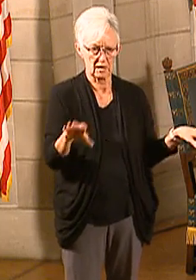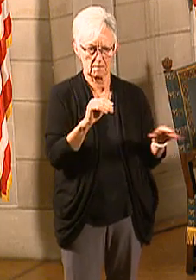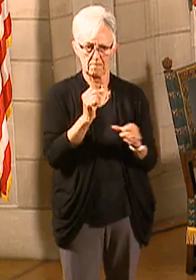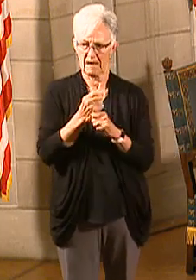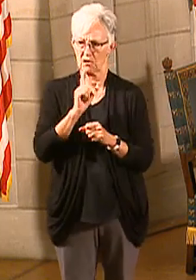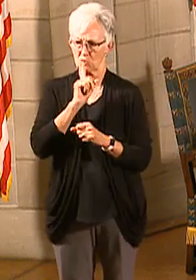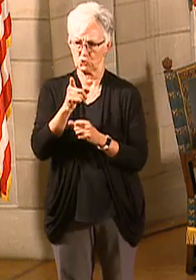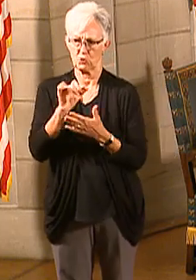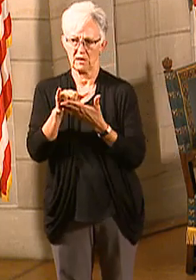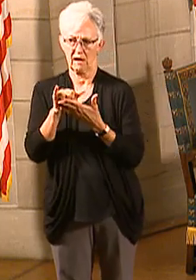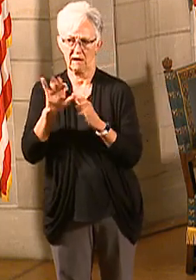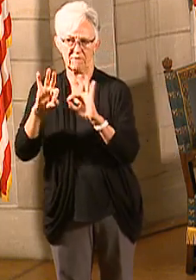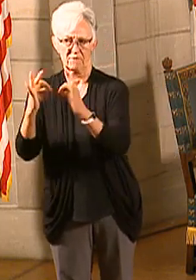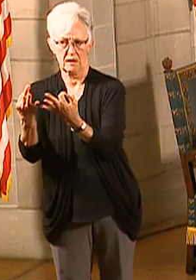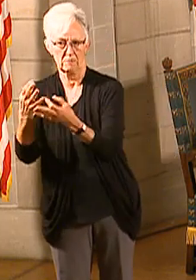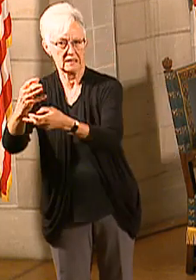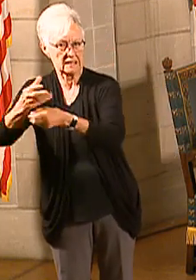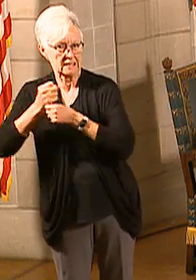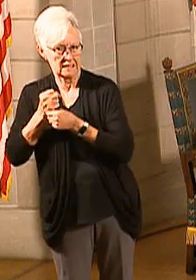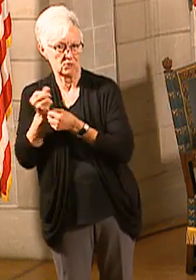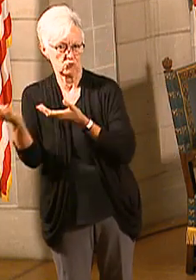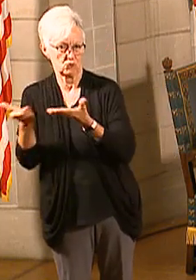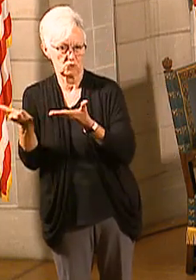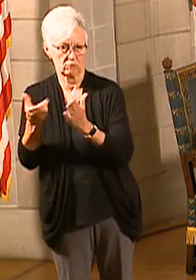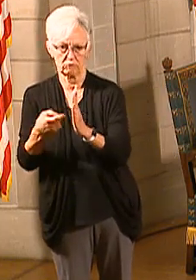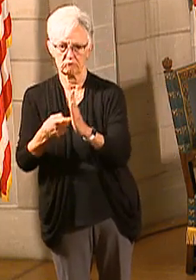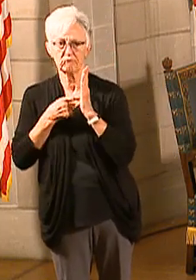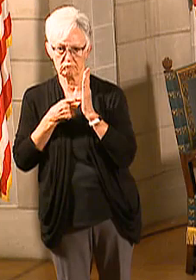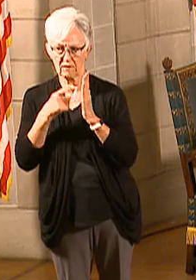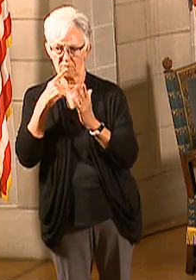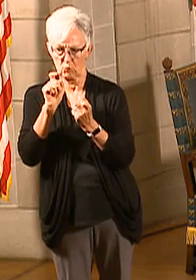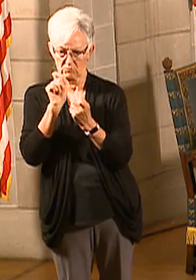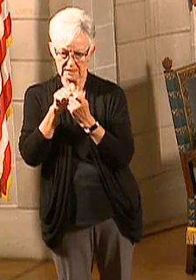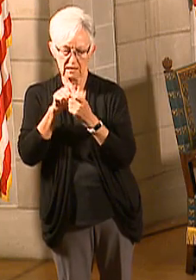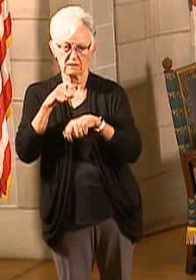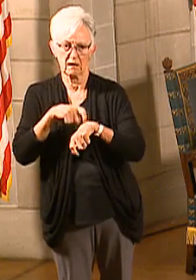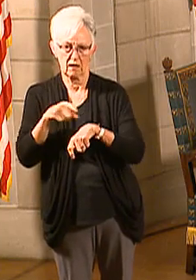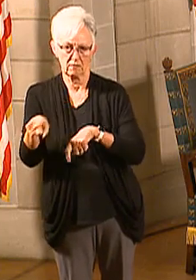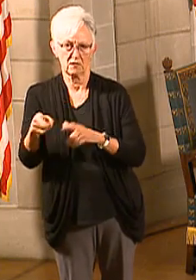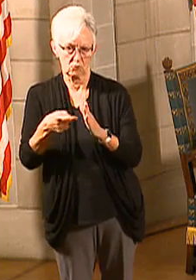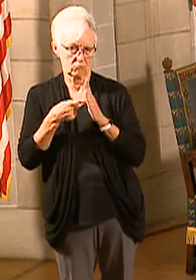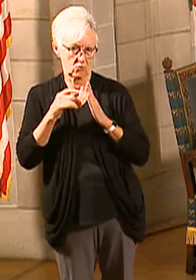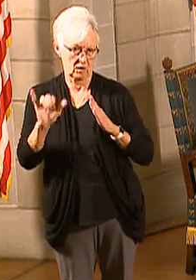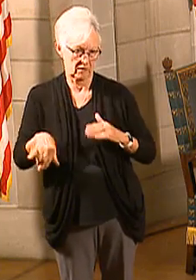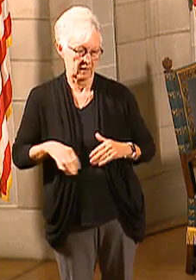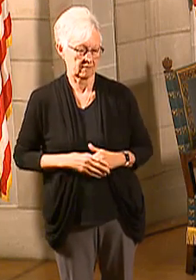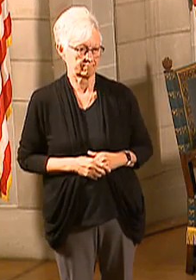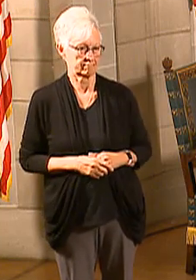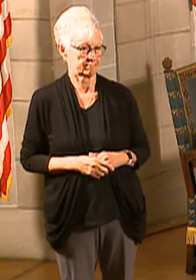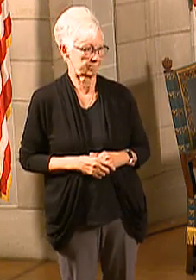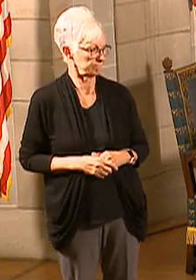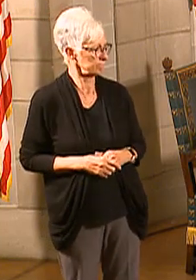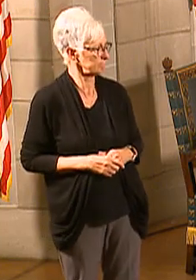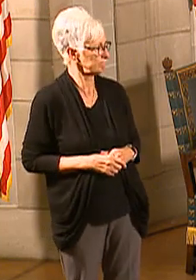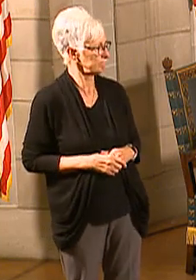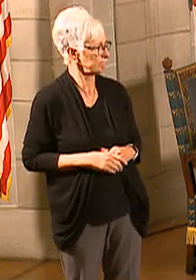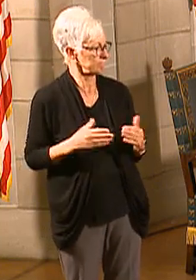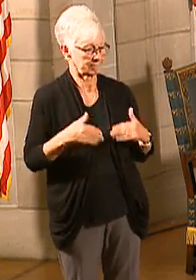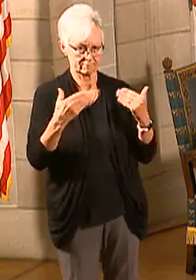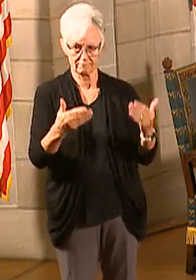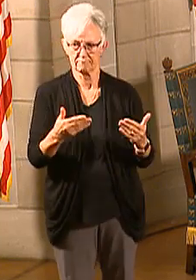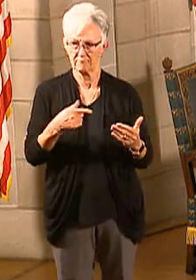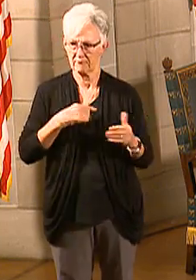families receive the exact service they need at the exact time that they need it. Up next, I would like to introduce